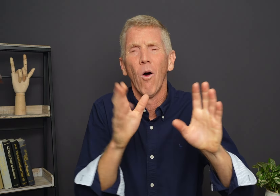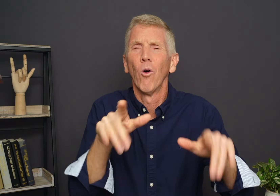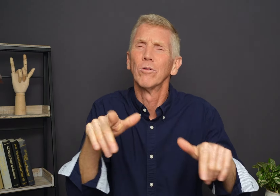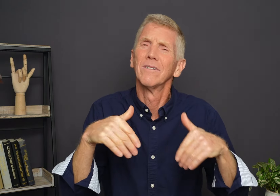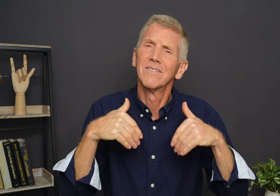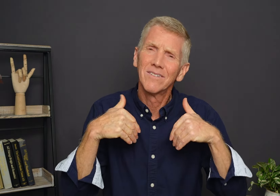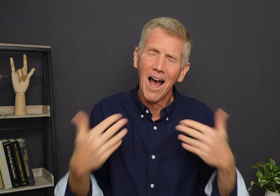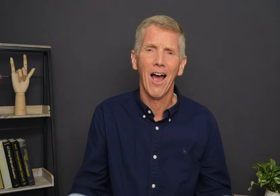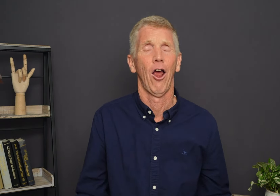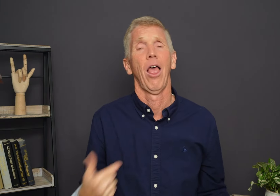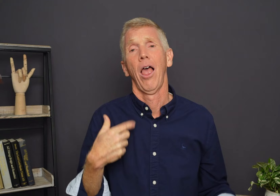oh.